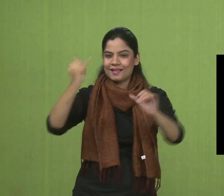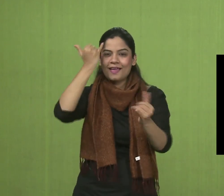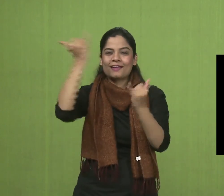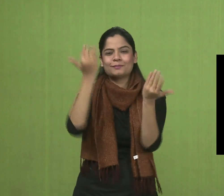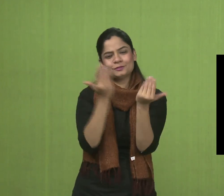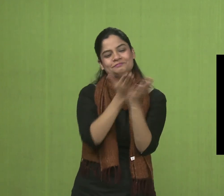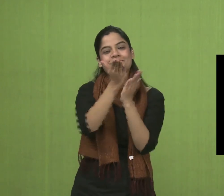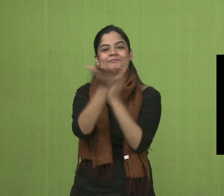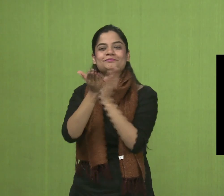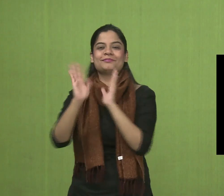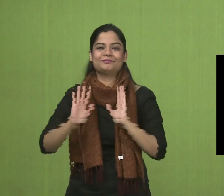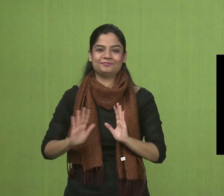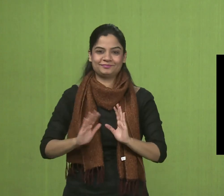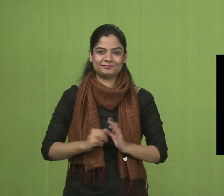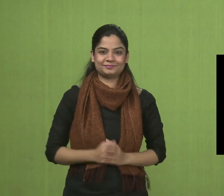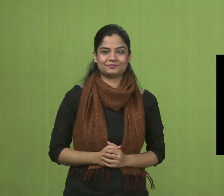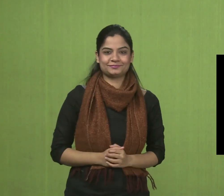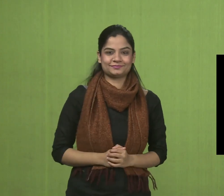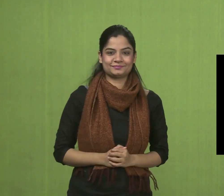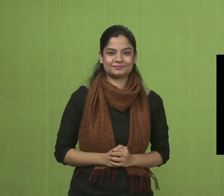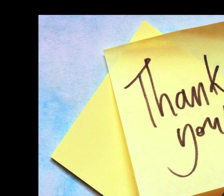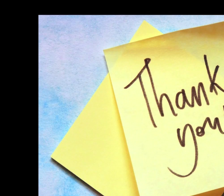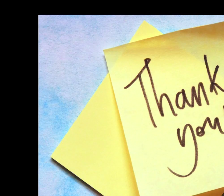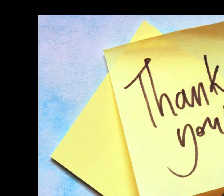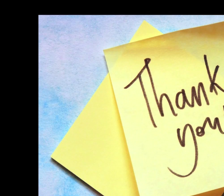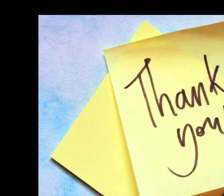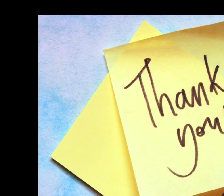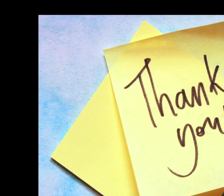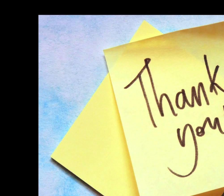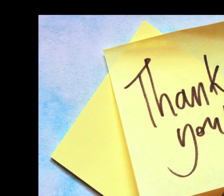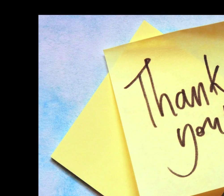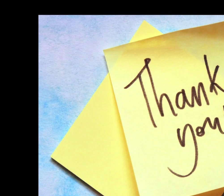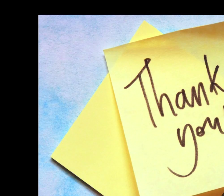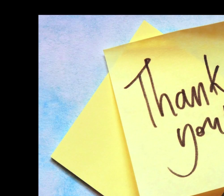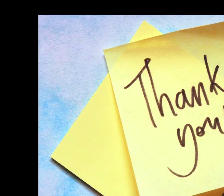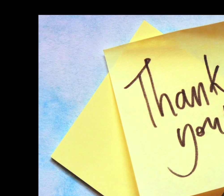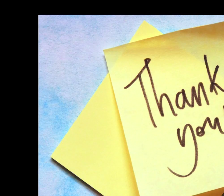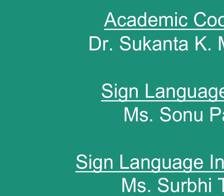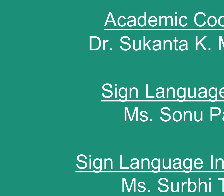well. Thank you.